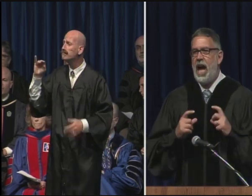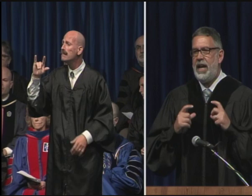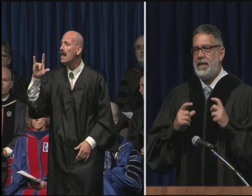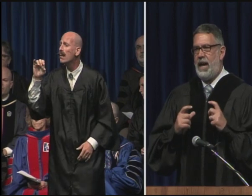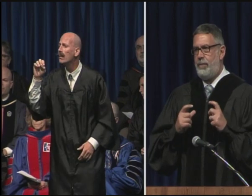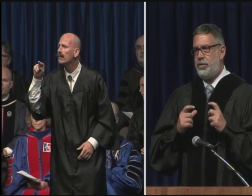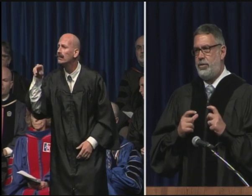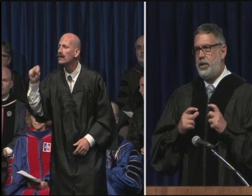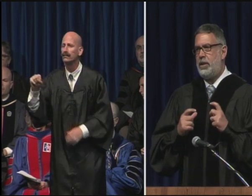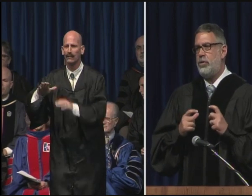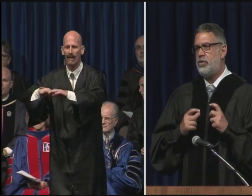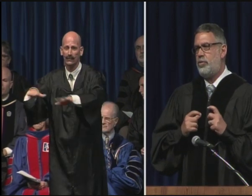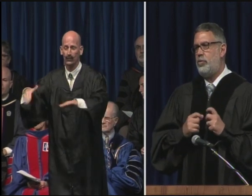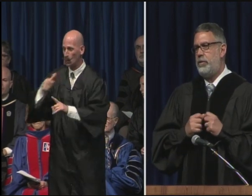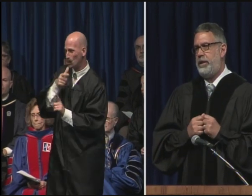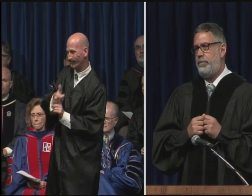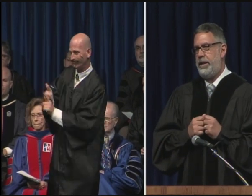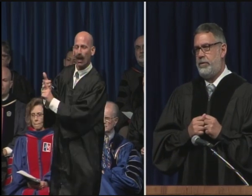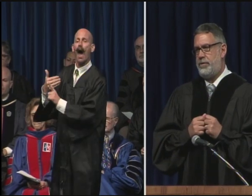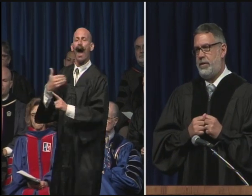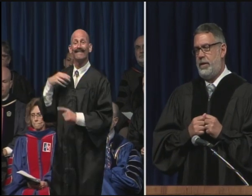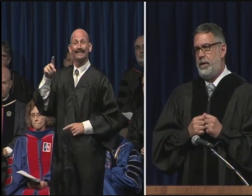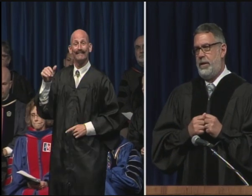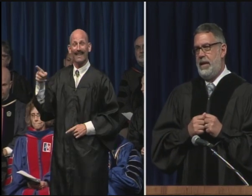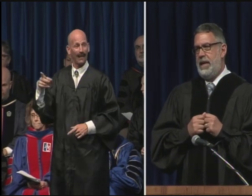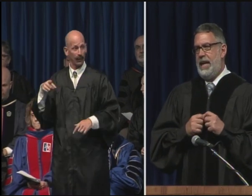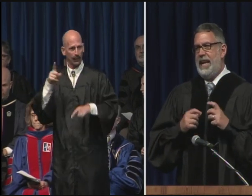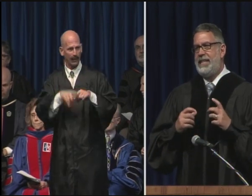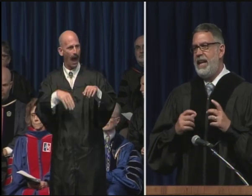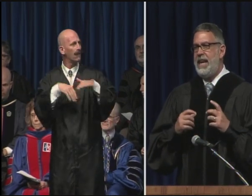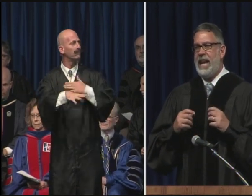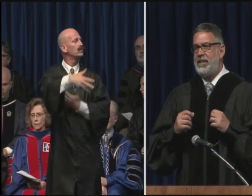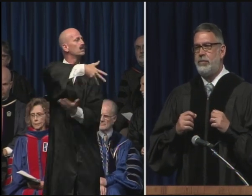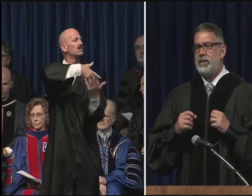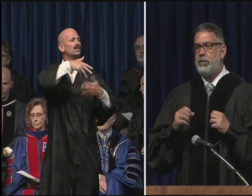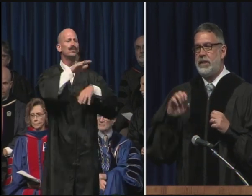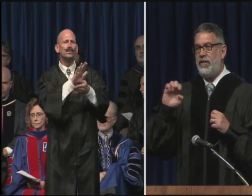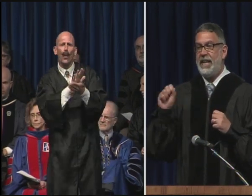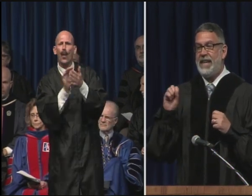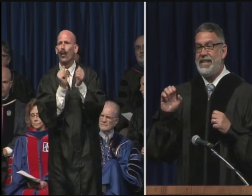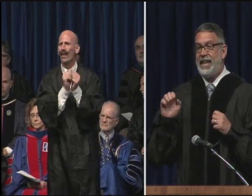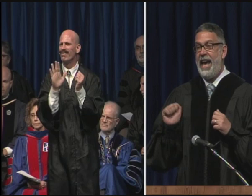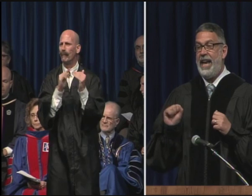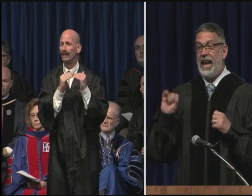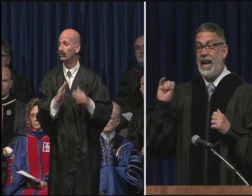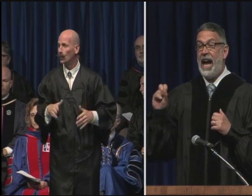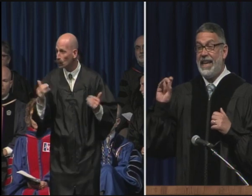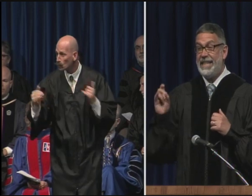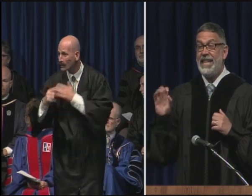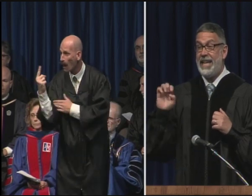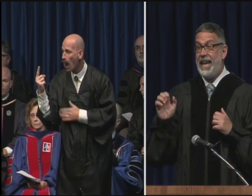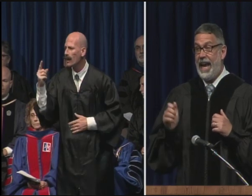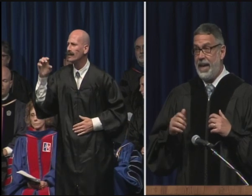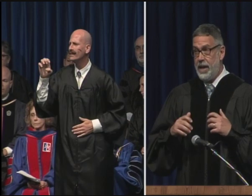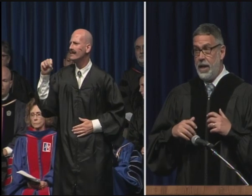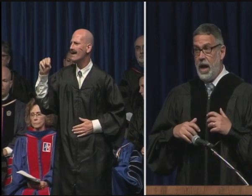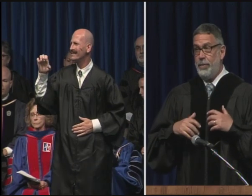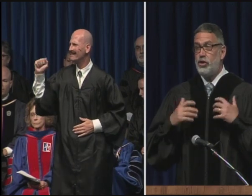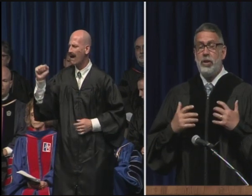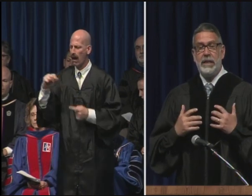the opportunity to go to school with their peers. And today, as a result of ESEA and IDEA, a majority of